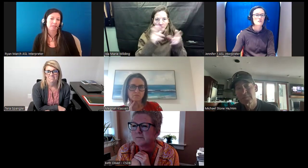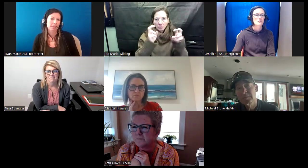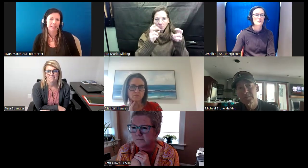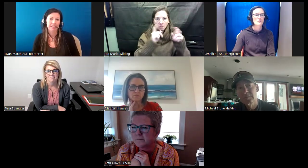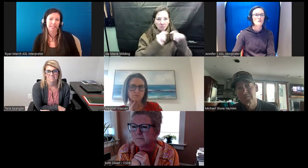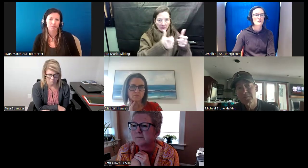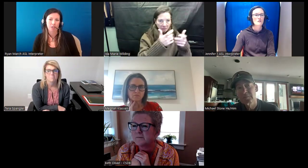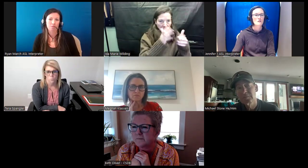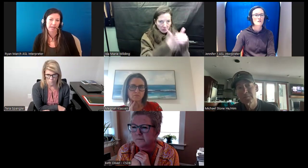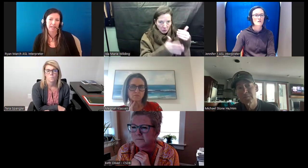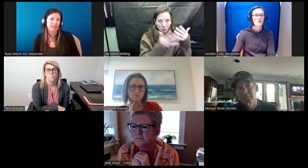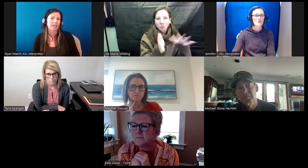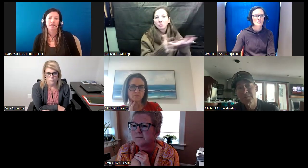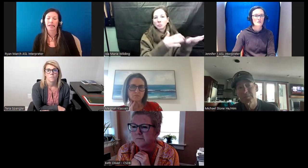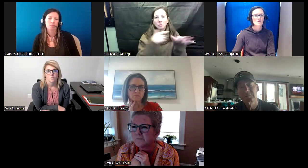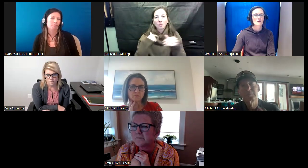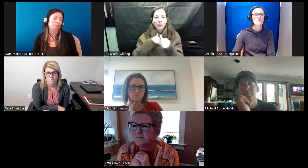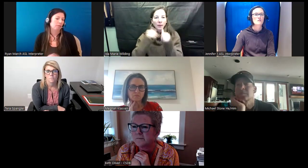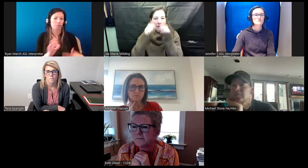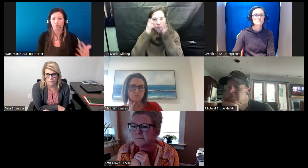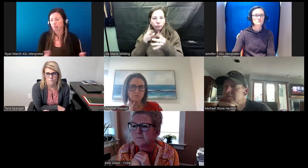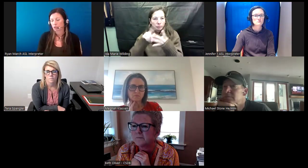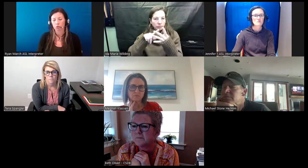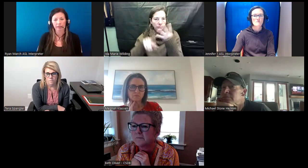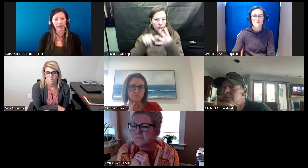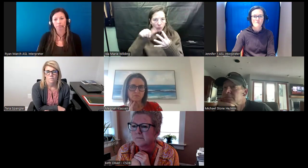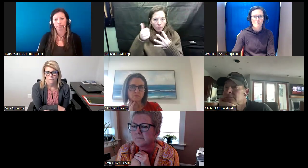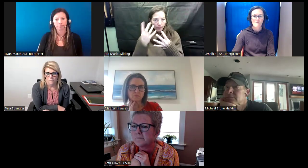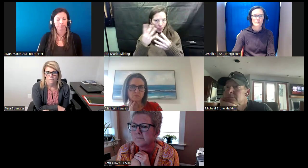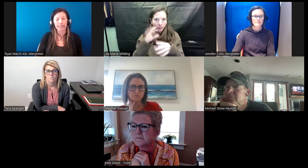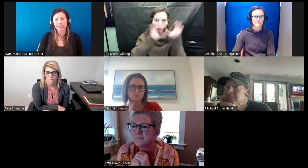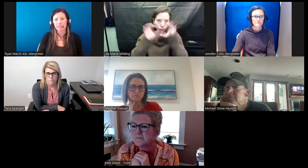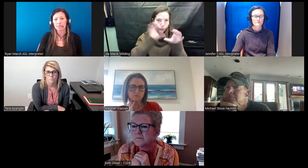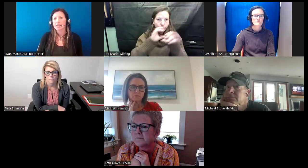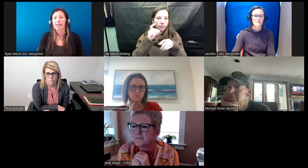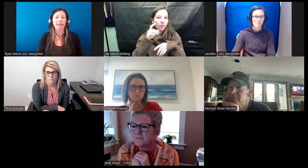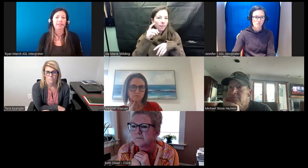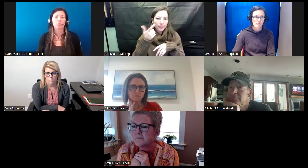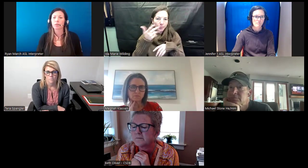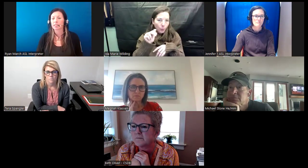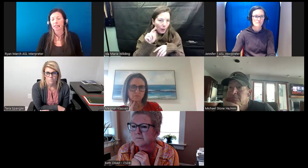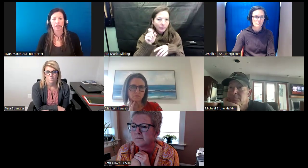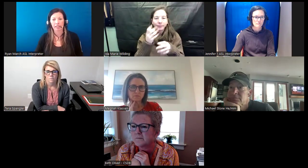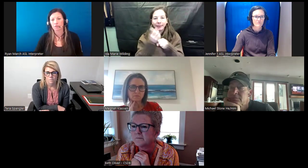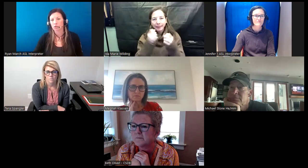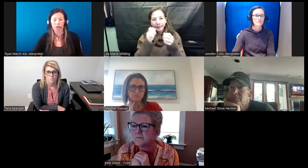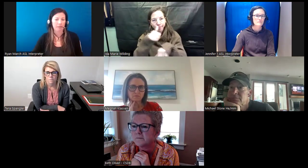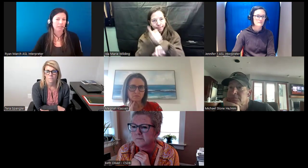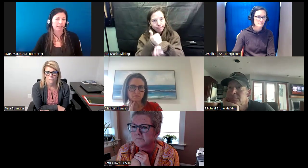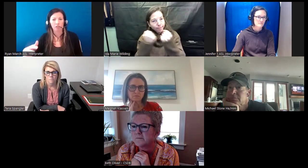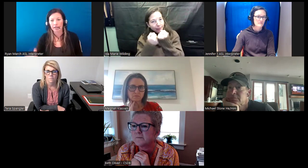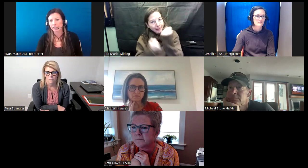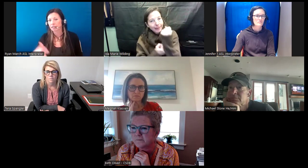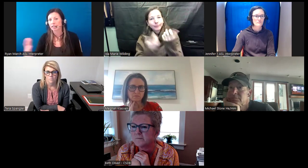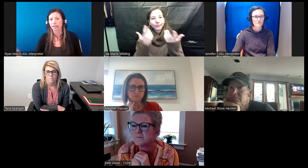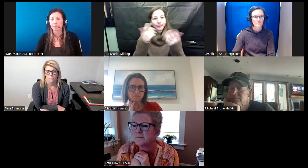timeline in December, right? That to join that team. And then we would continue with these 4 topics